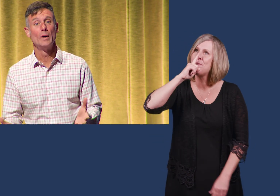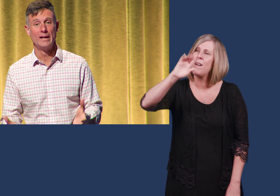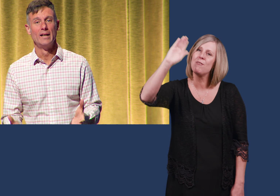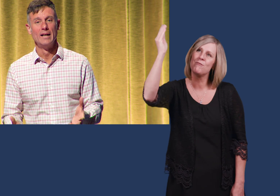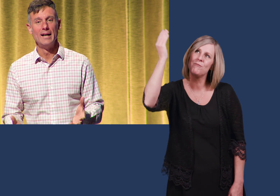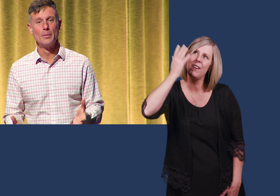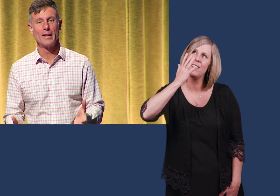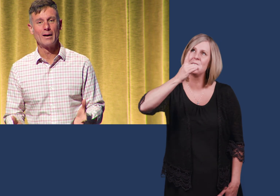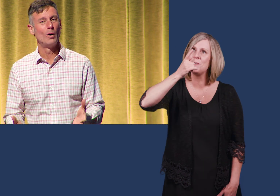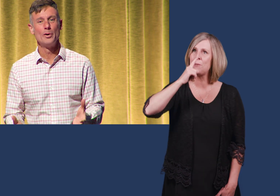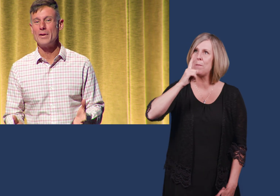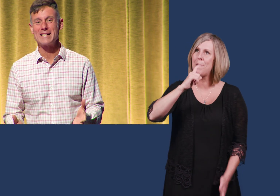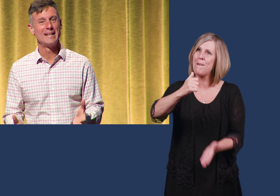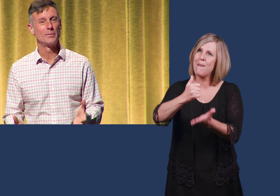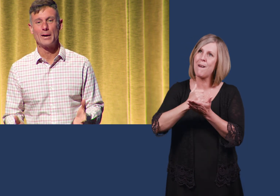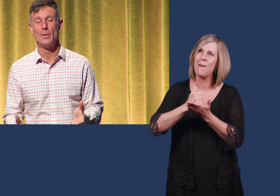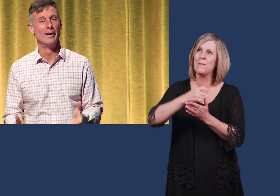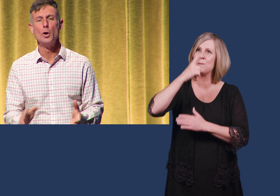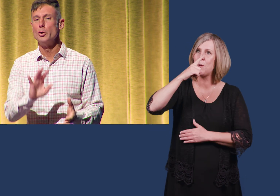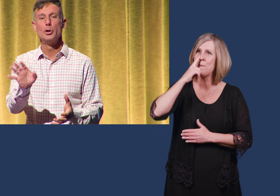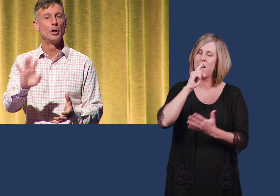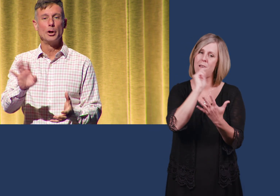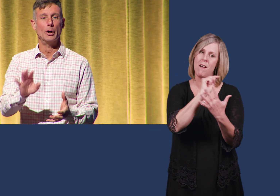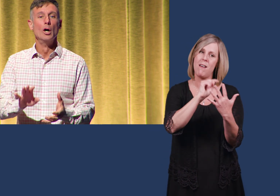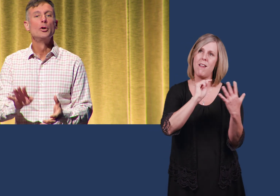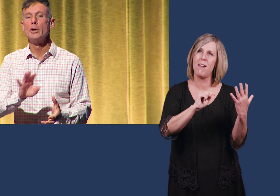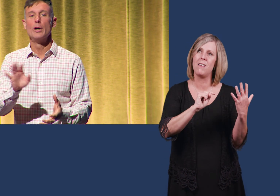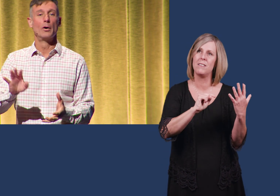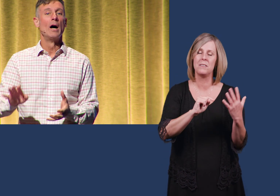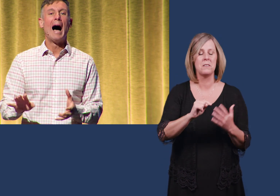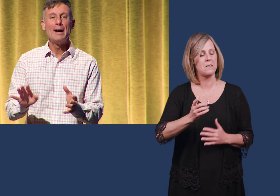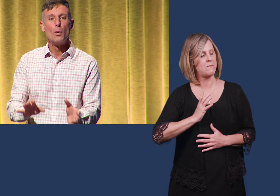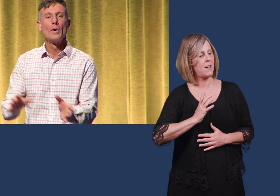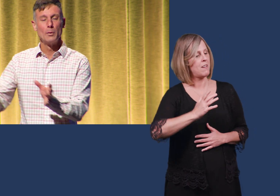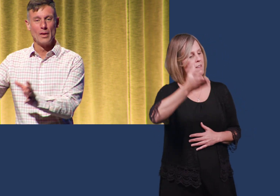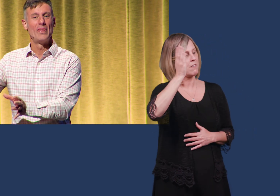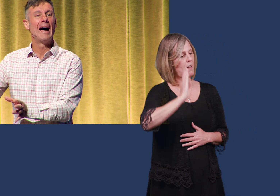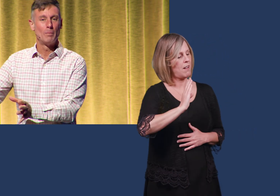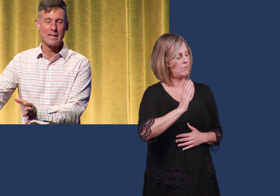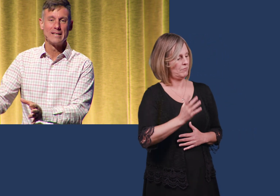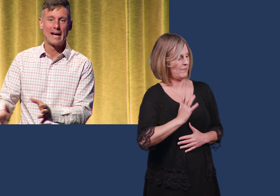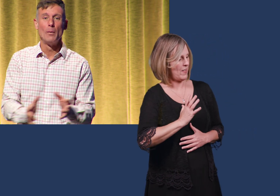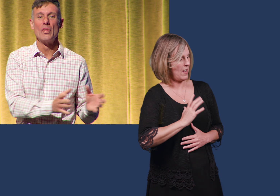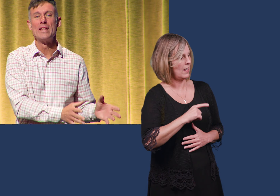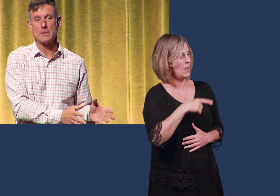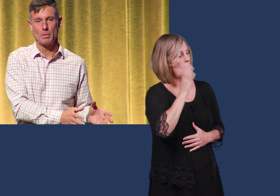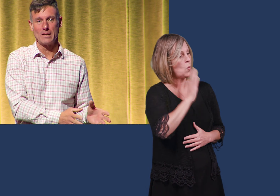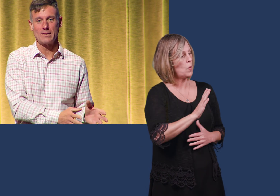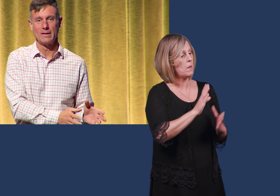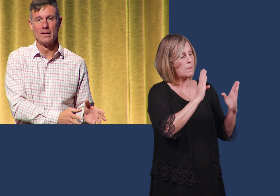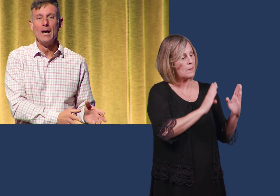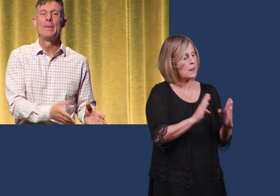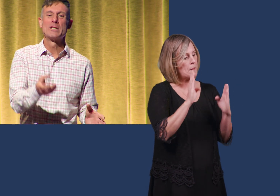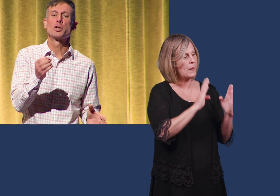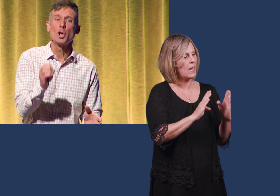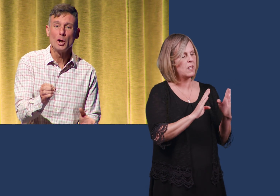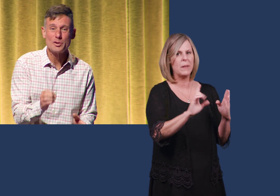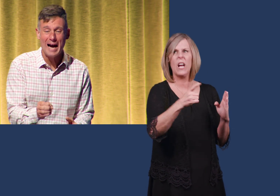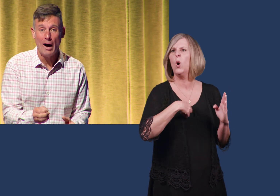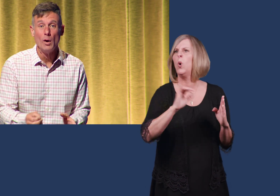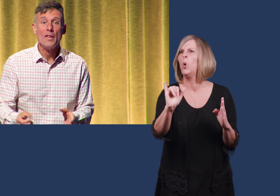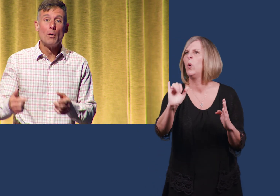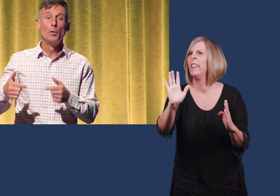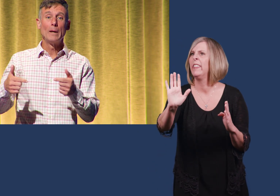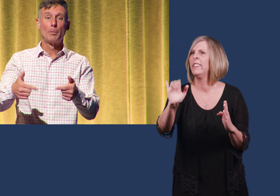going to do it. And we're like, oh, no, that's not what I wanted. Oh, no. I don't really want that blessing, God. I want this blessing. Because it